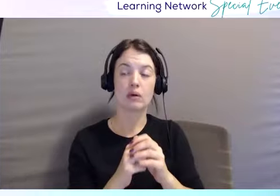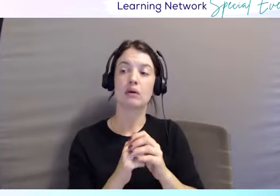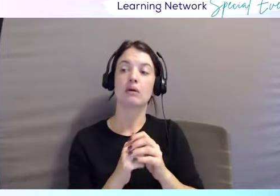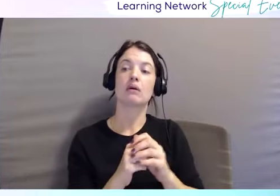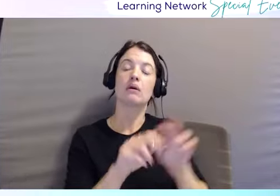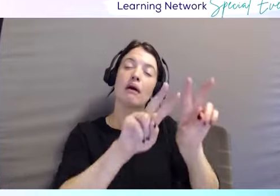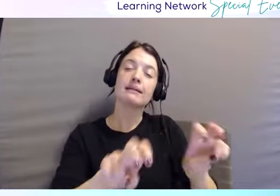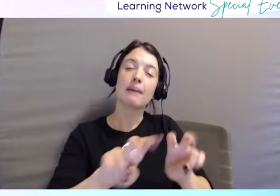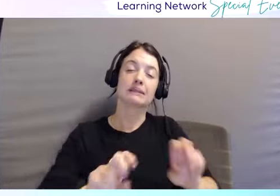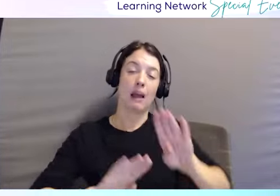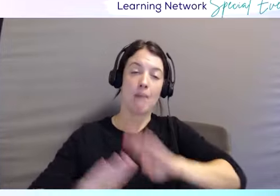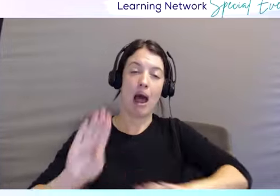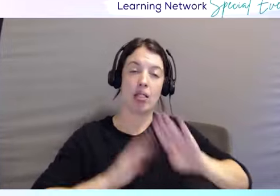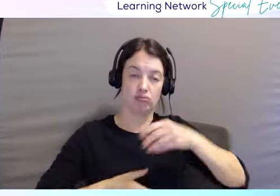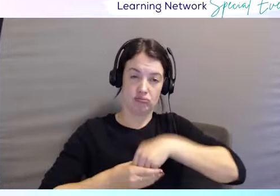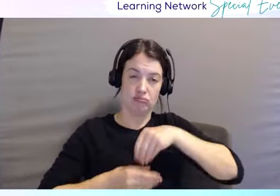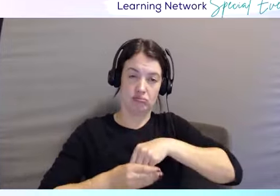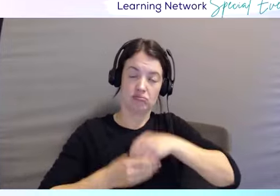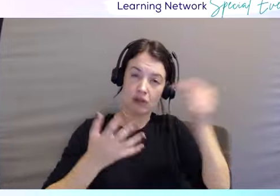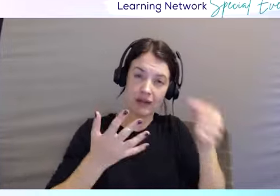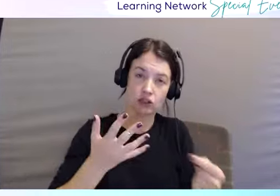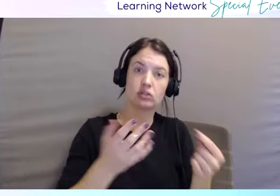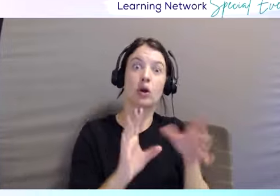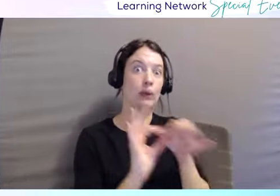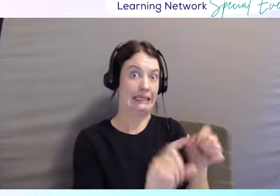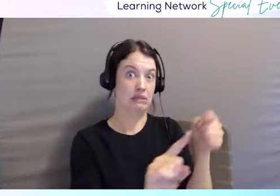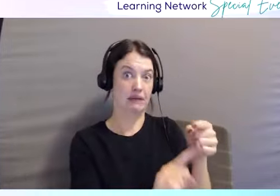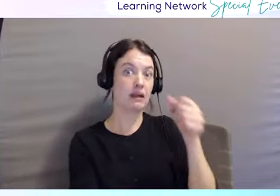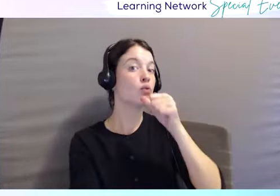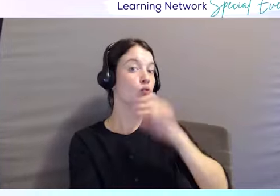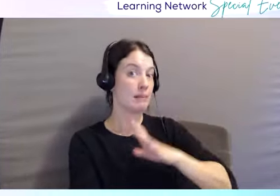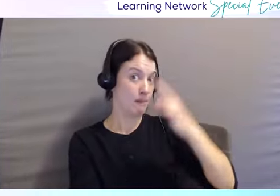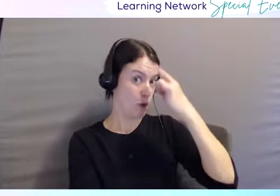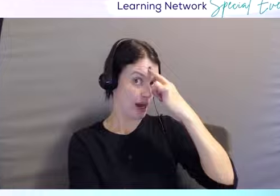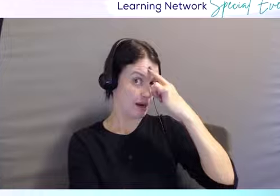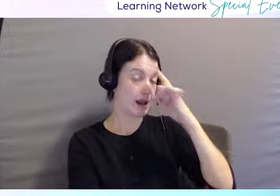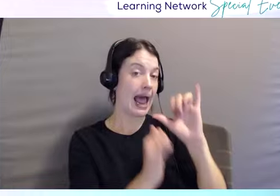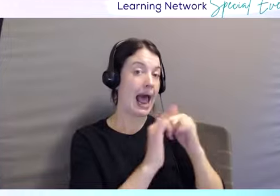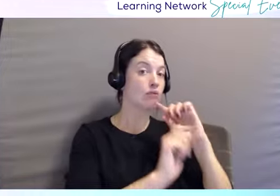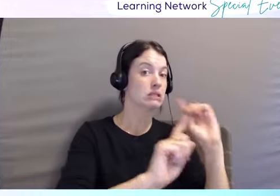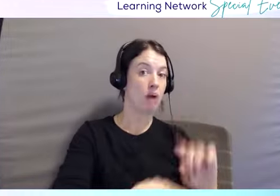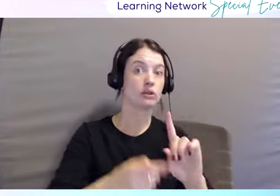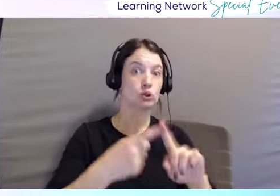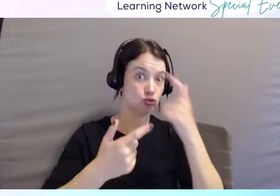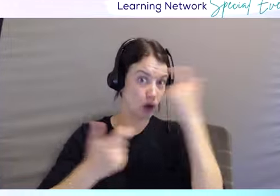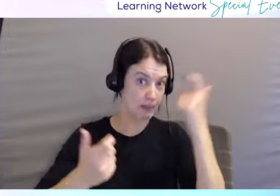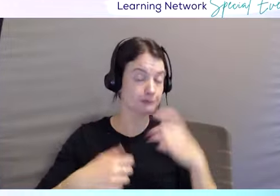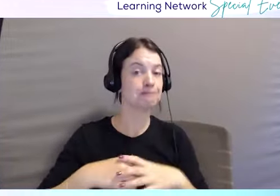biological factors about female brain in many cases and how it is responding to trauma, and how there may